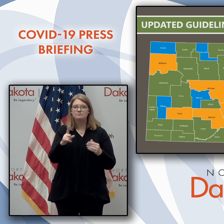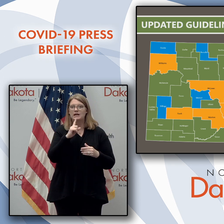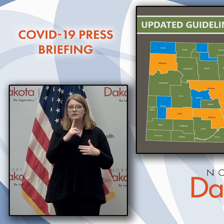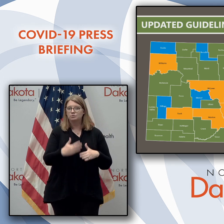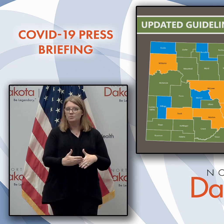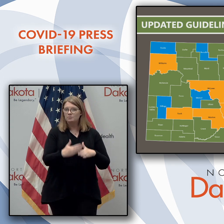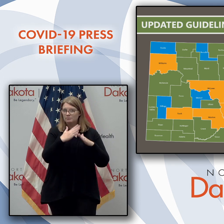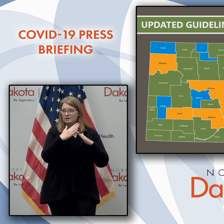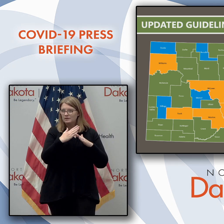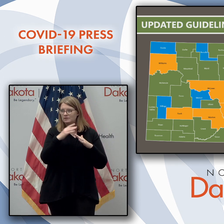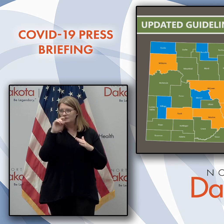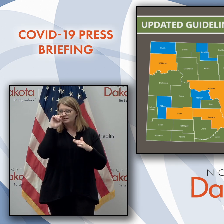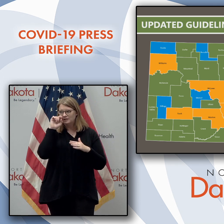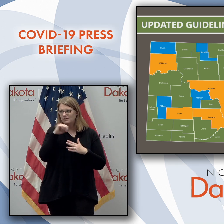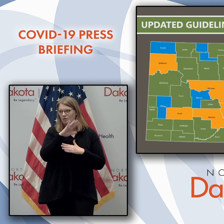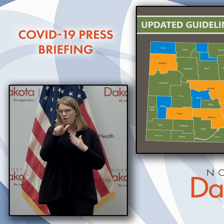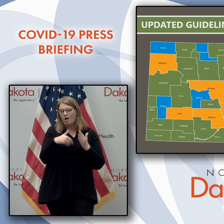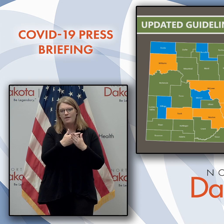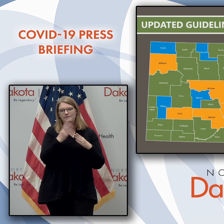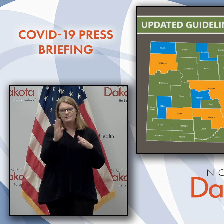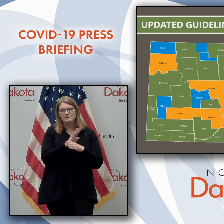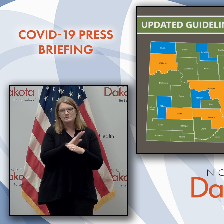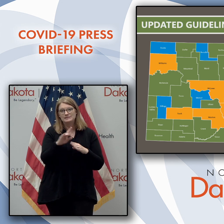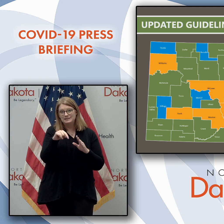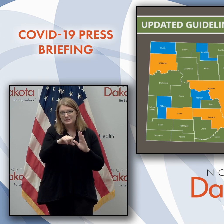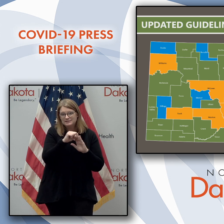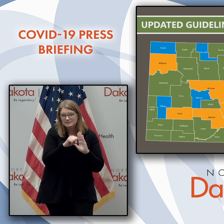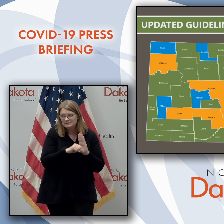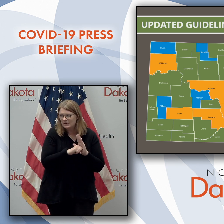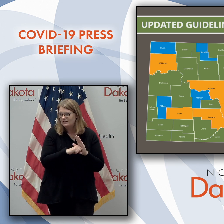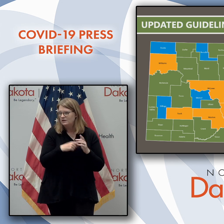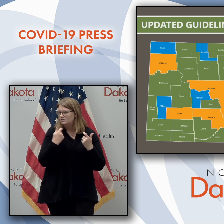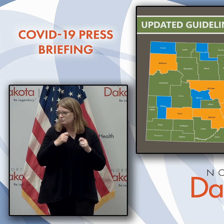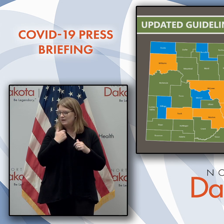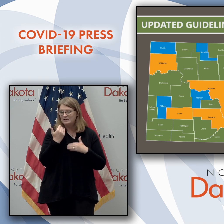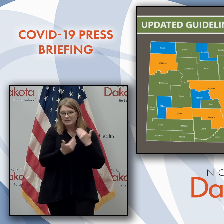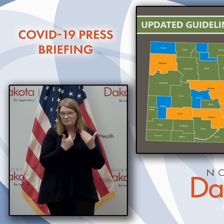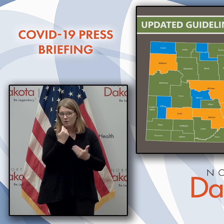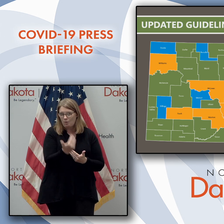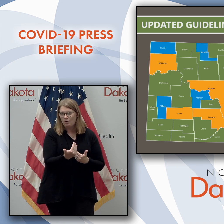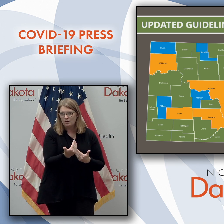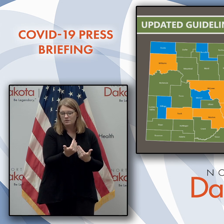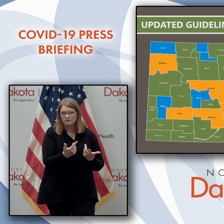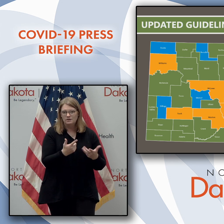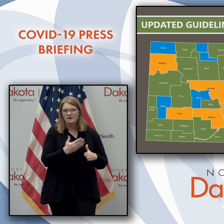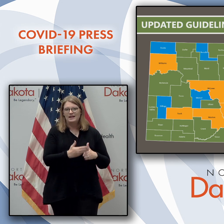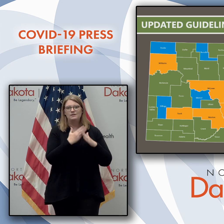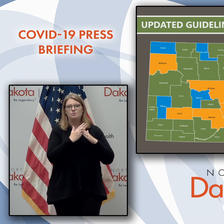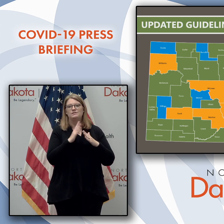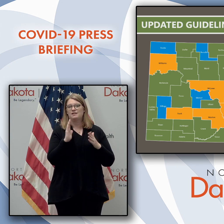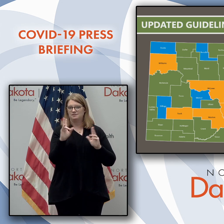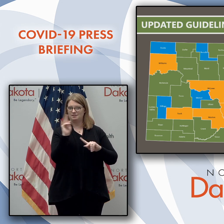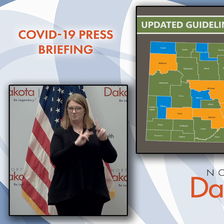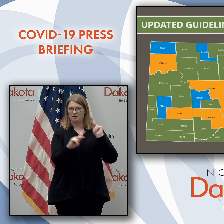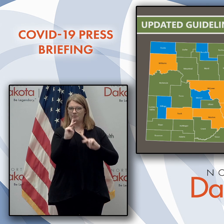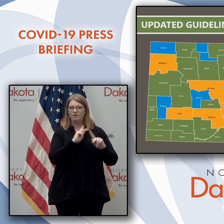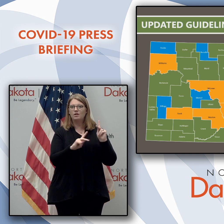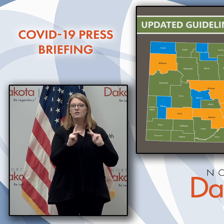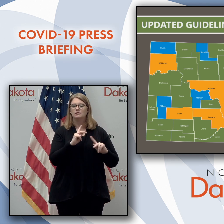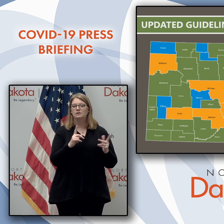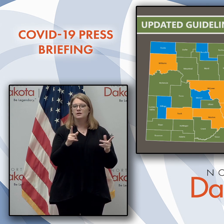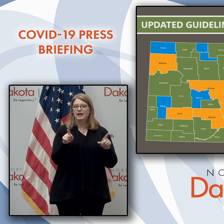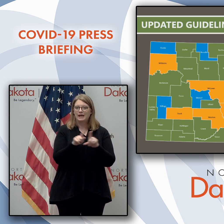protecting all of the businesses in our state that are fighting hard to keep going during this time frame and protect our citizens, and we can keep